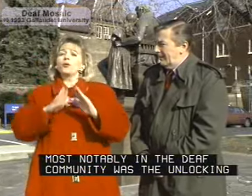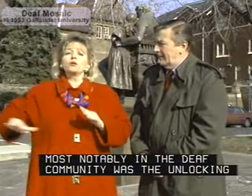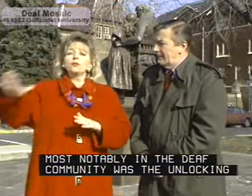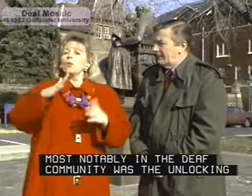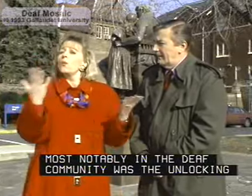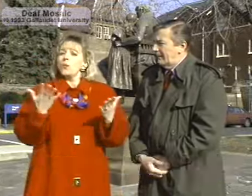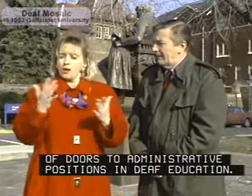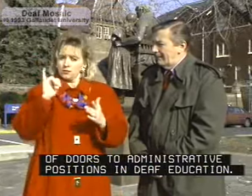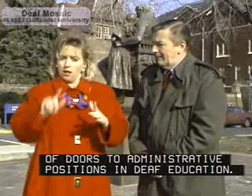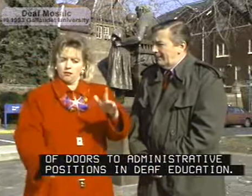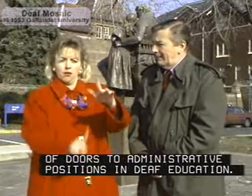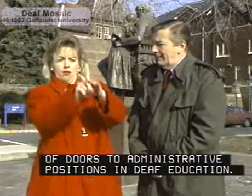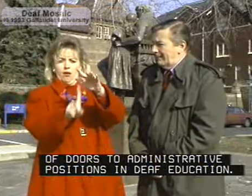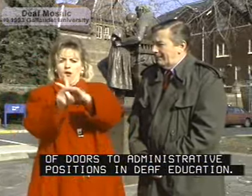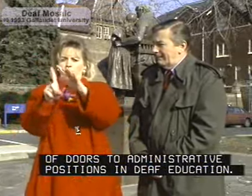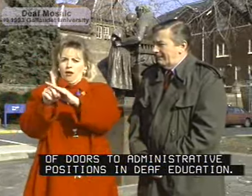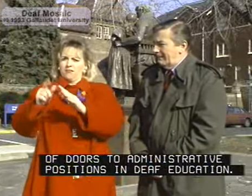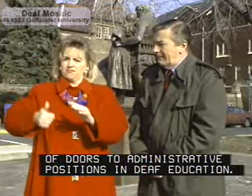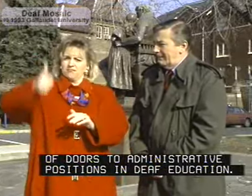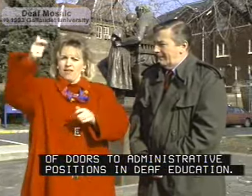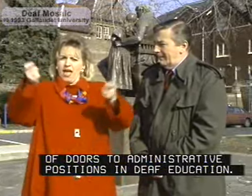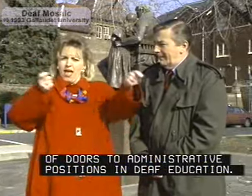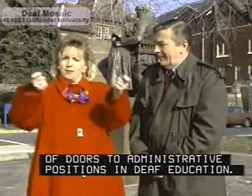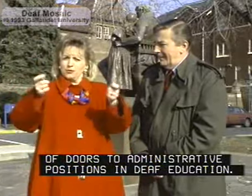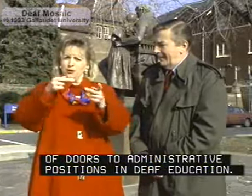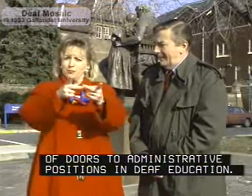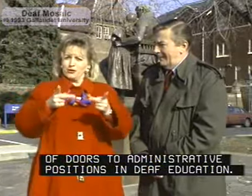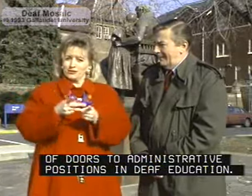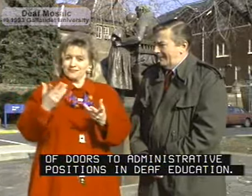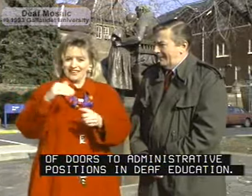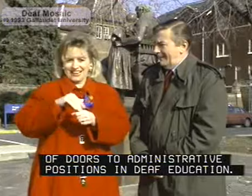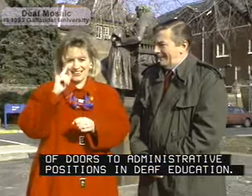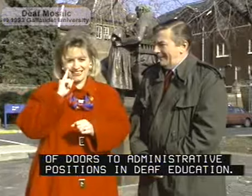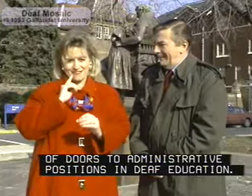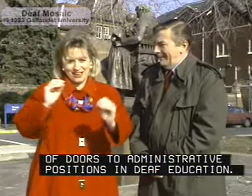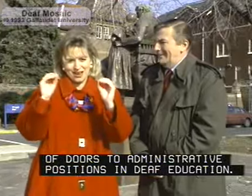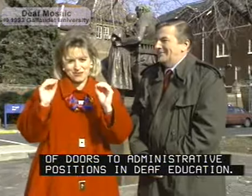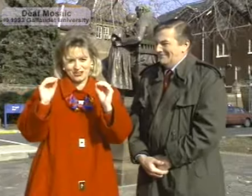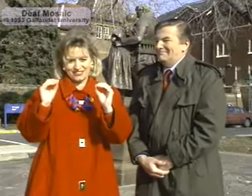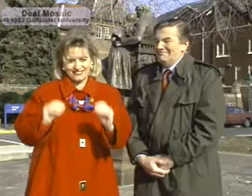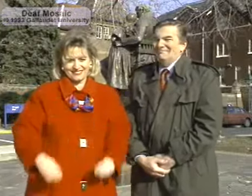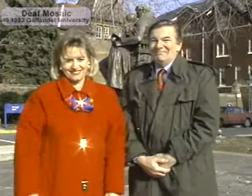was the unlocking of doors to administrative positions in deaf education.